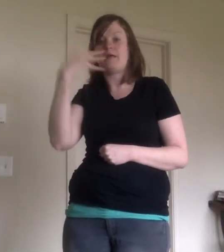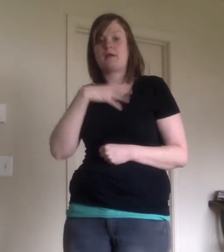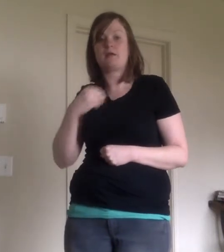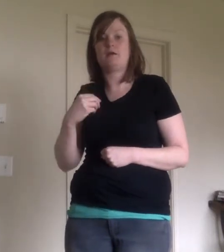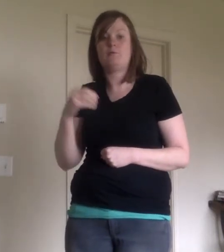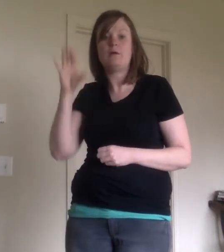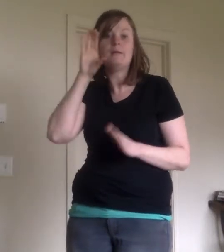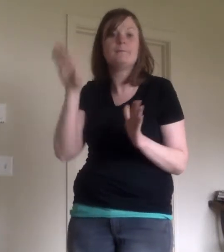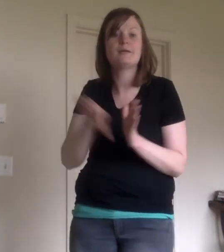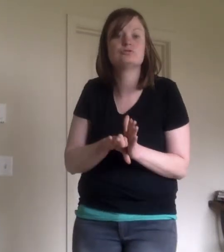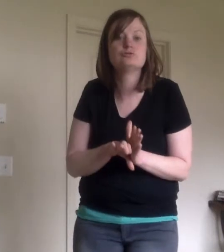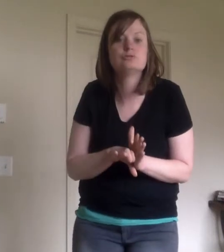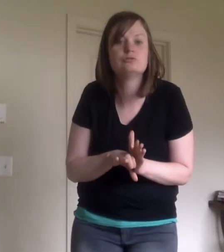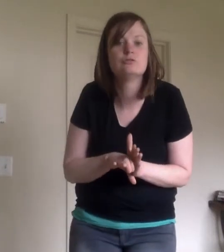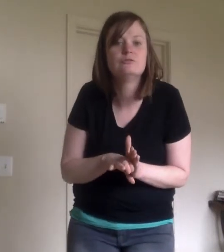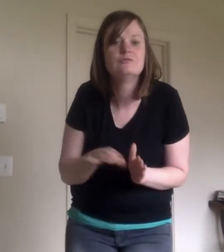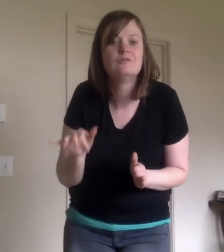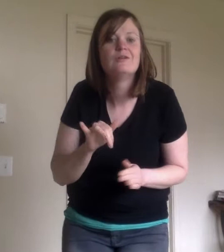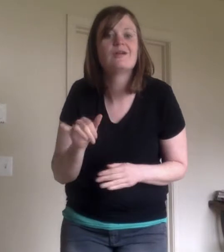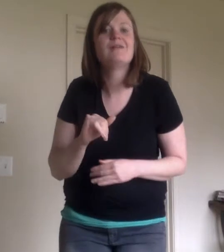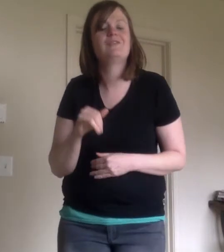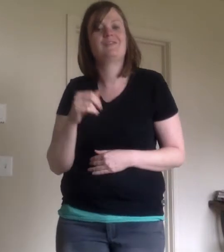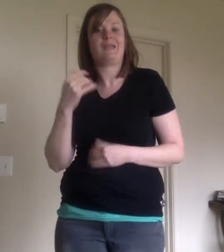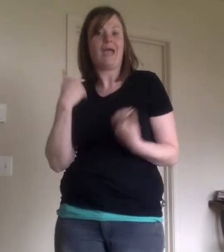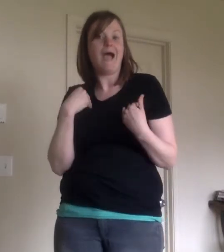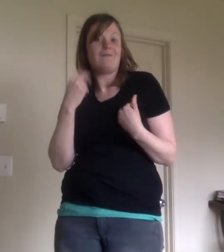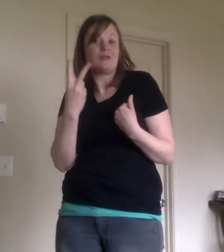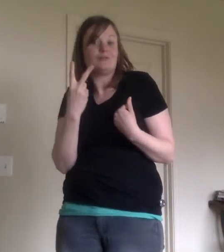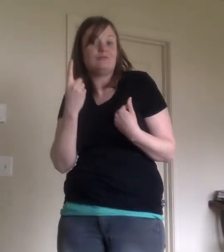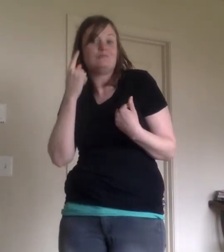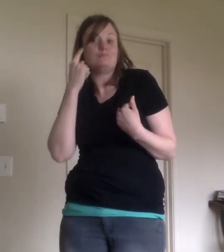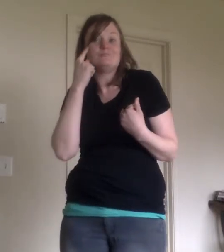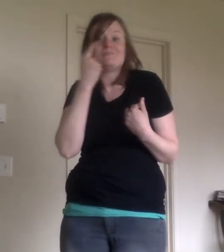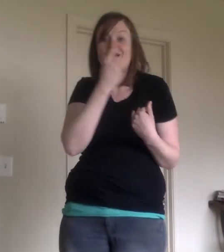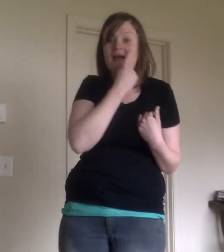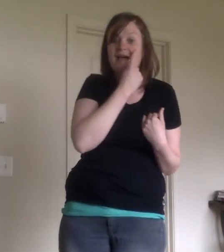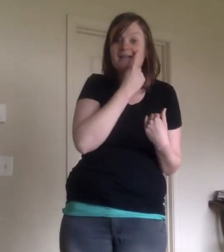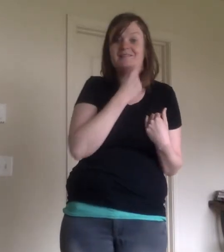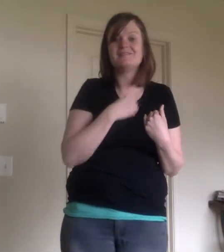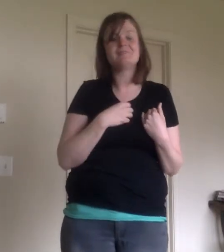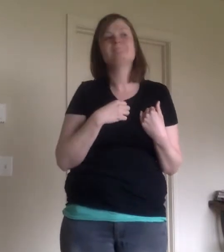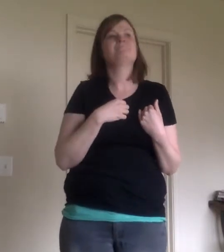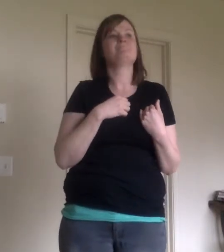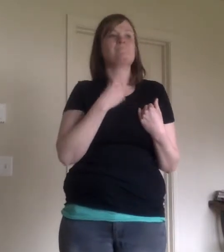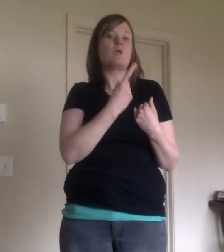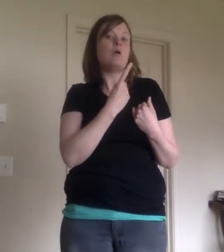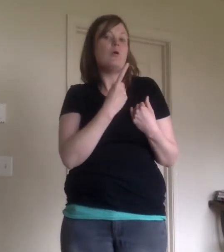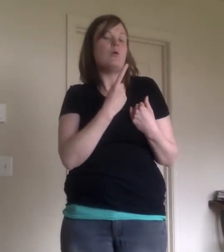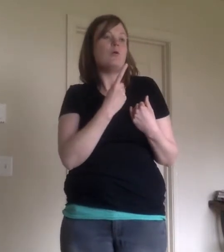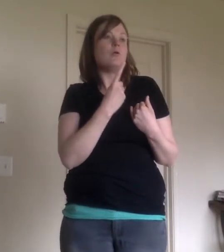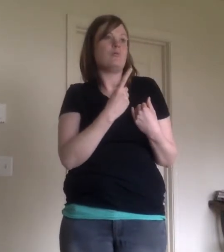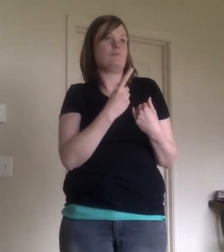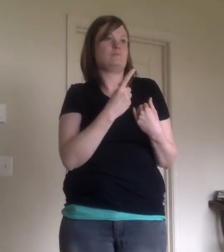kind of think of it as having 2 sets of eyes, and I have a set of eyes I use when I'm shooting color, looking for specific colors